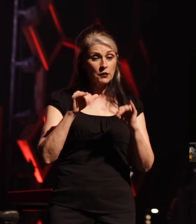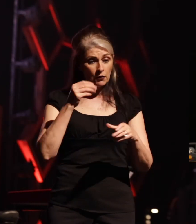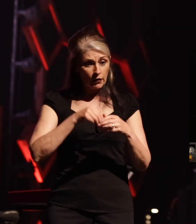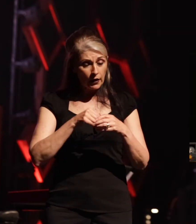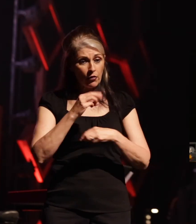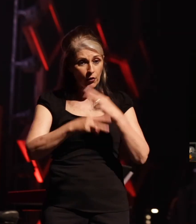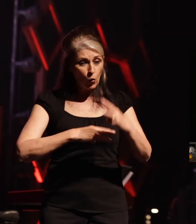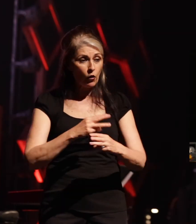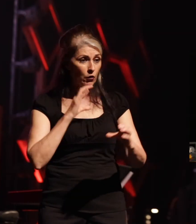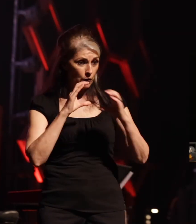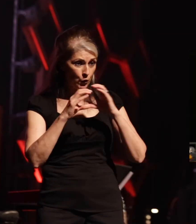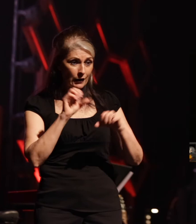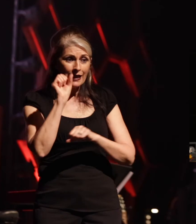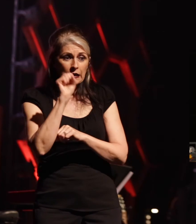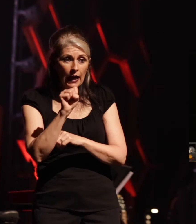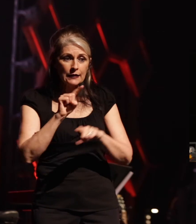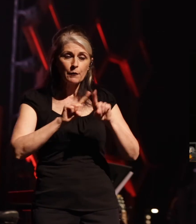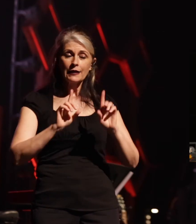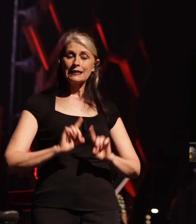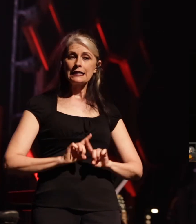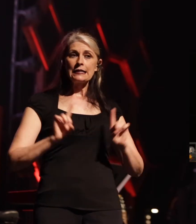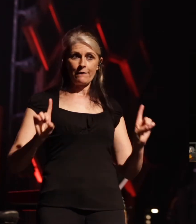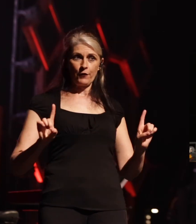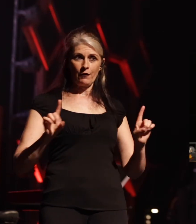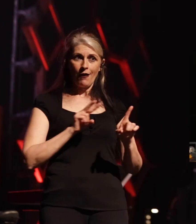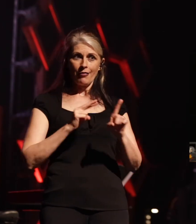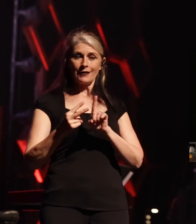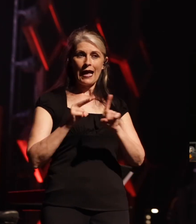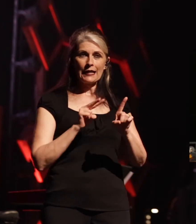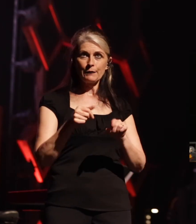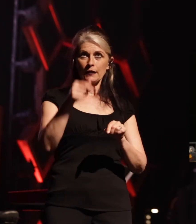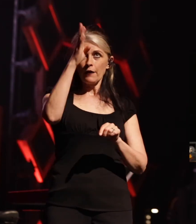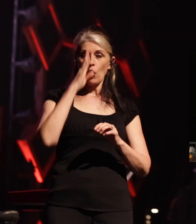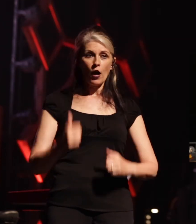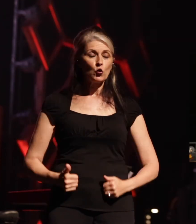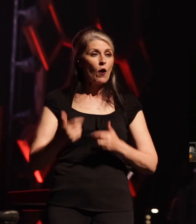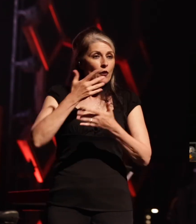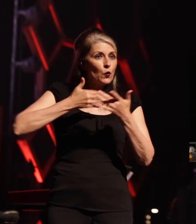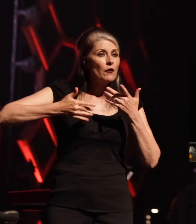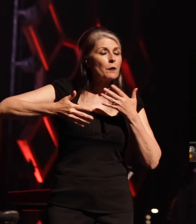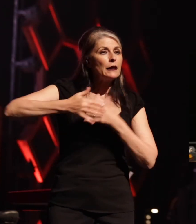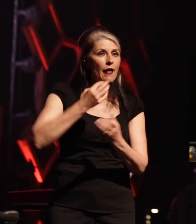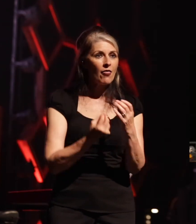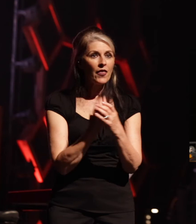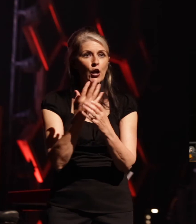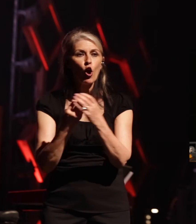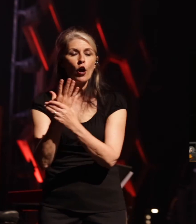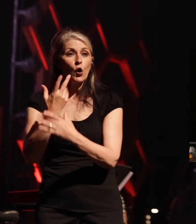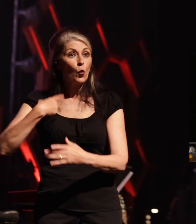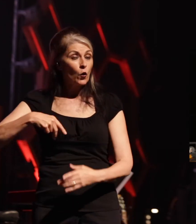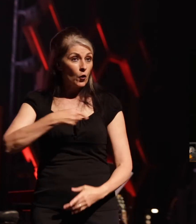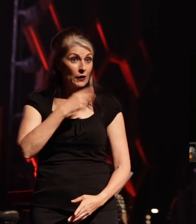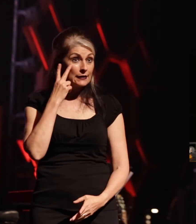there's something that's different about just this aspect of God dwelling with the people in the garden. We see that there was something different before